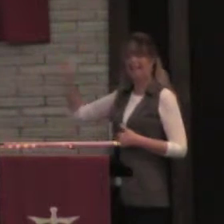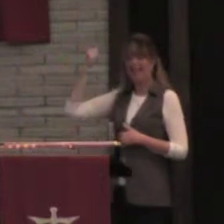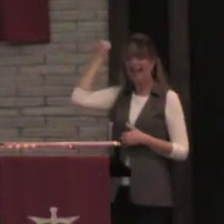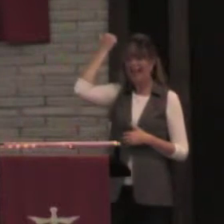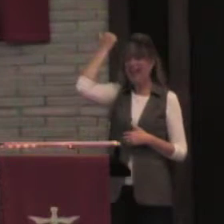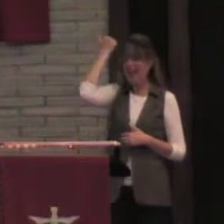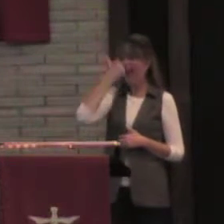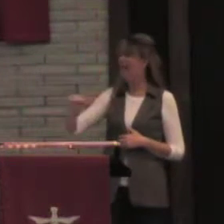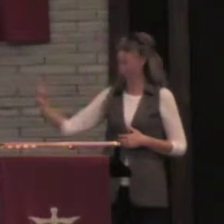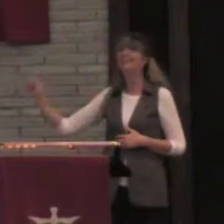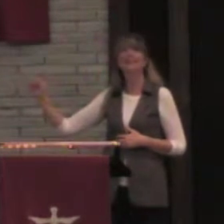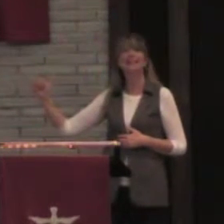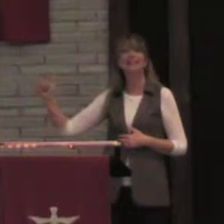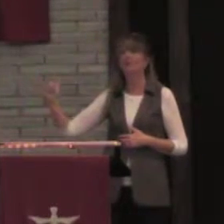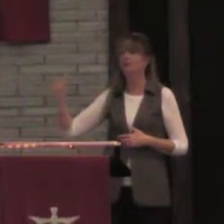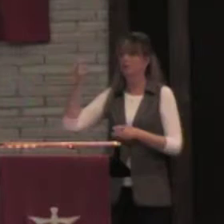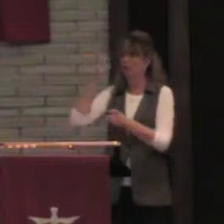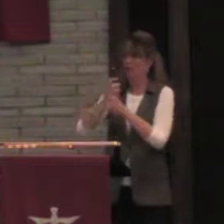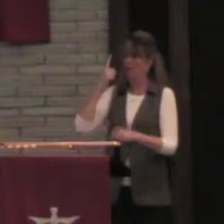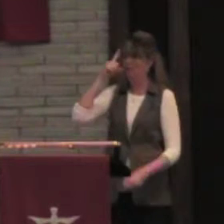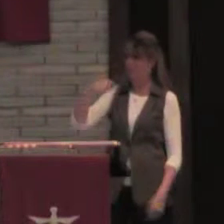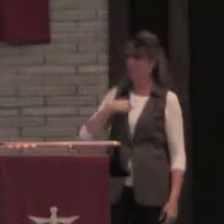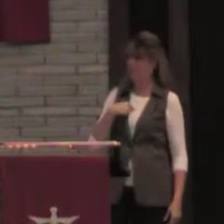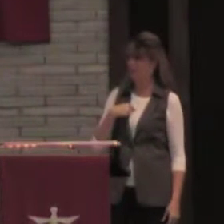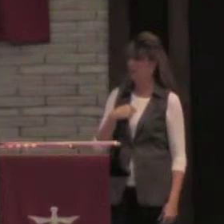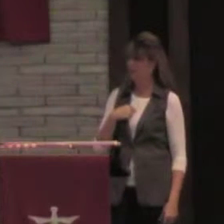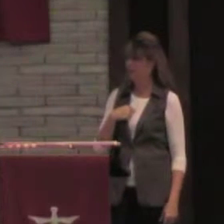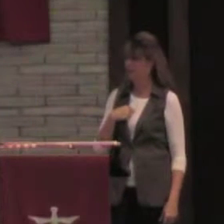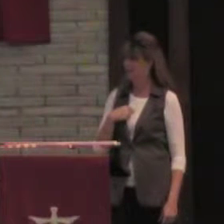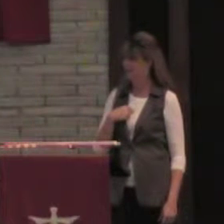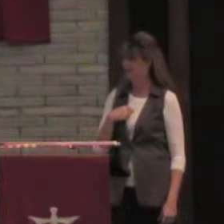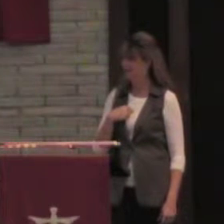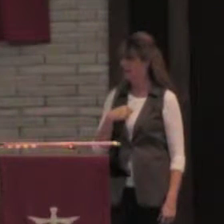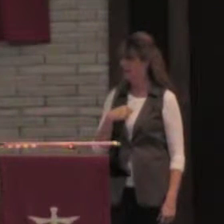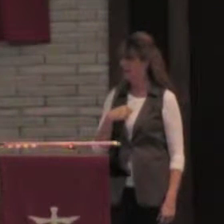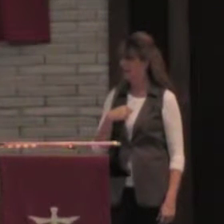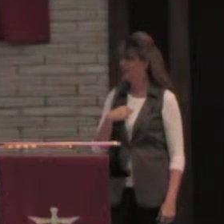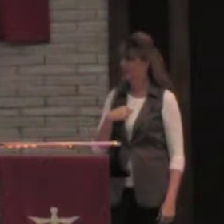is there anything too hard for the Lord?